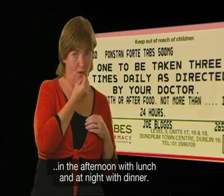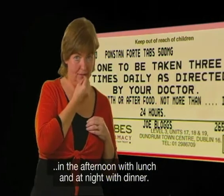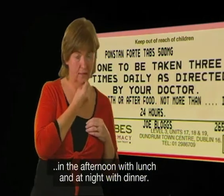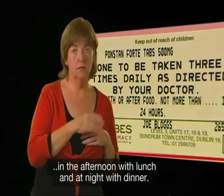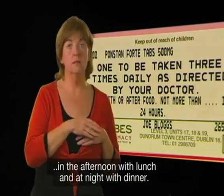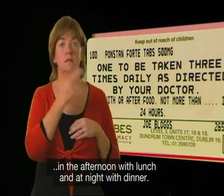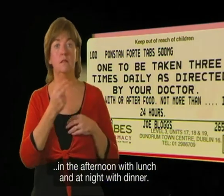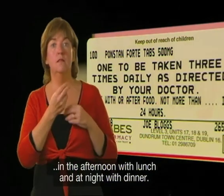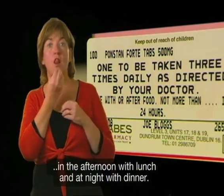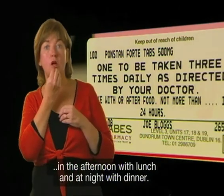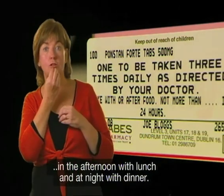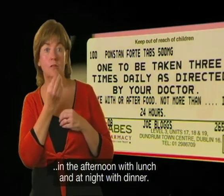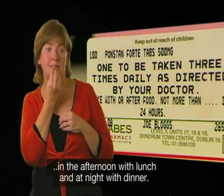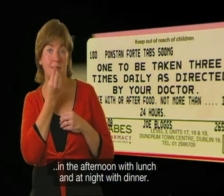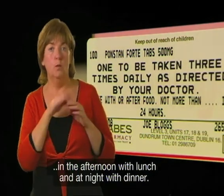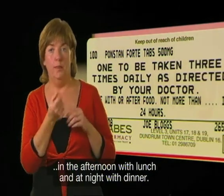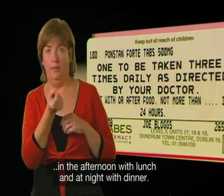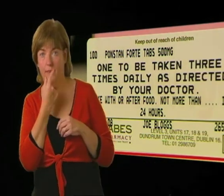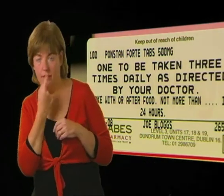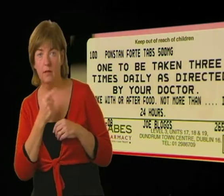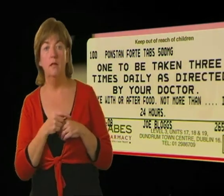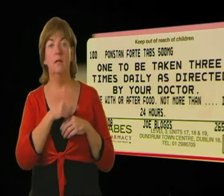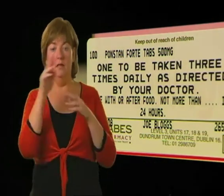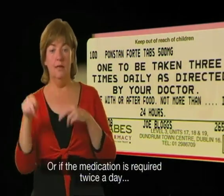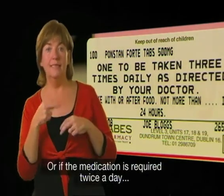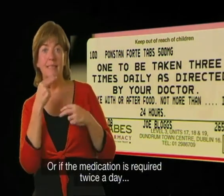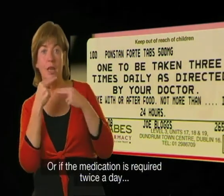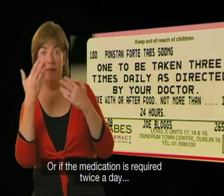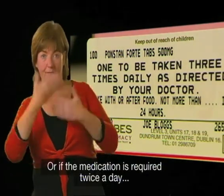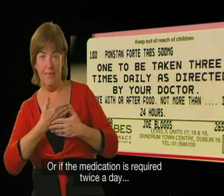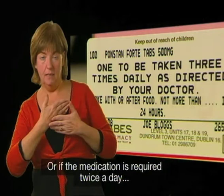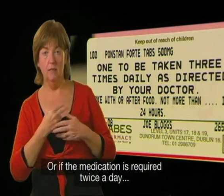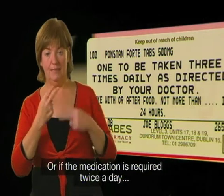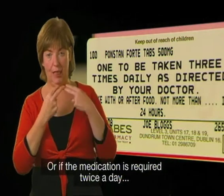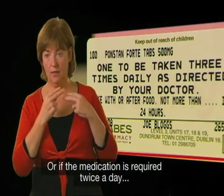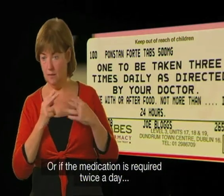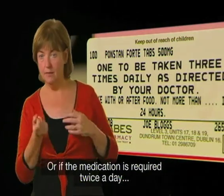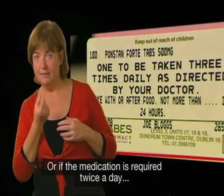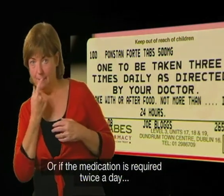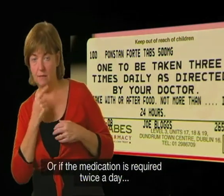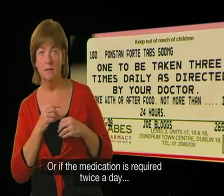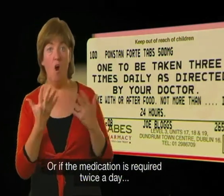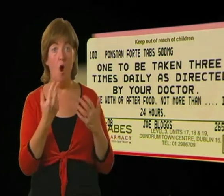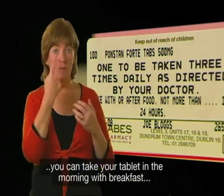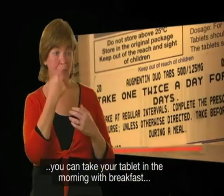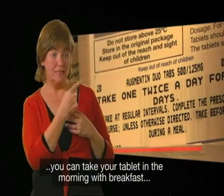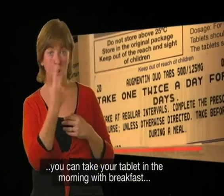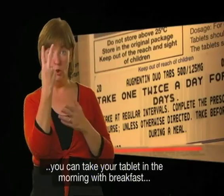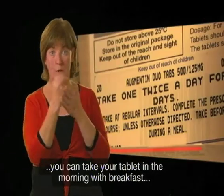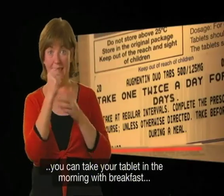lunch, and at night with dinner. Or if the medication is required twice a day, you can take your tablet in the